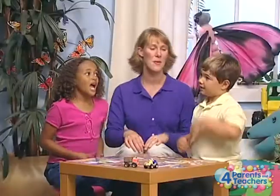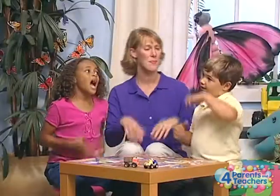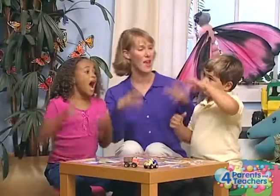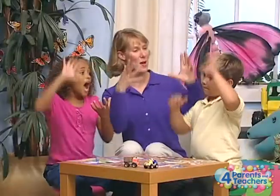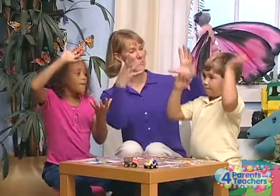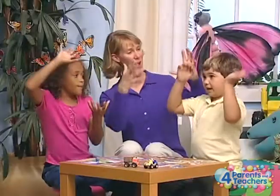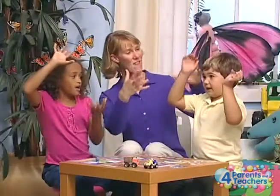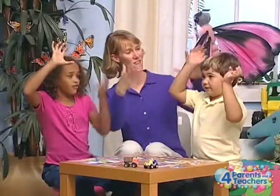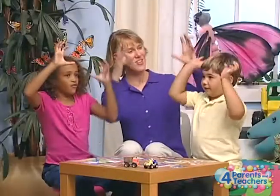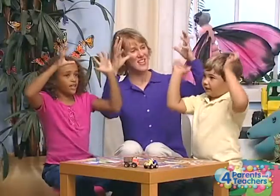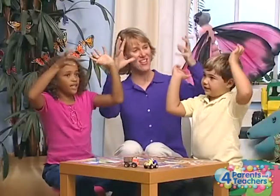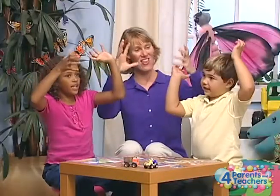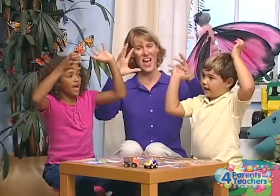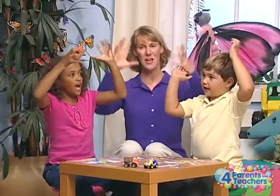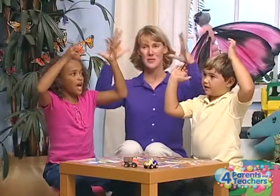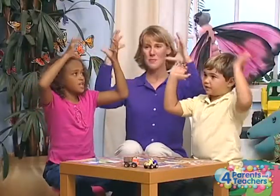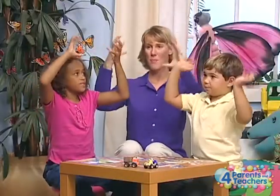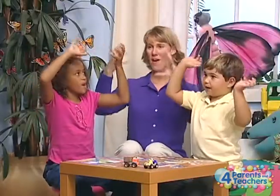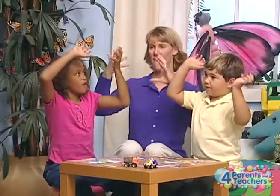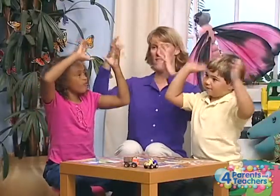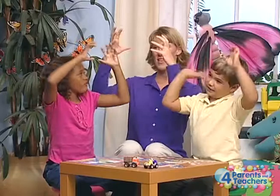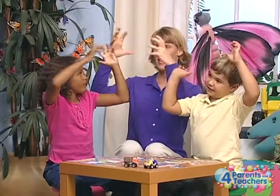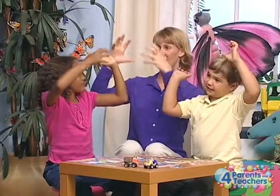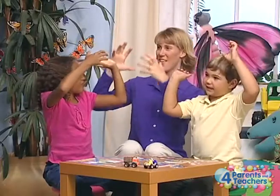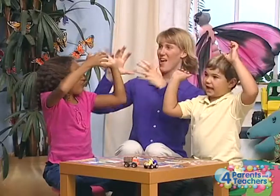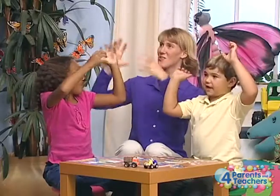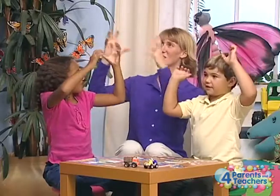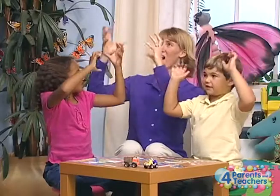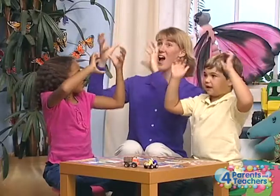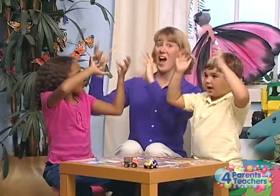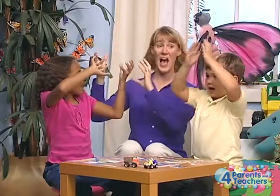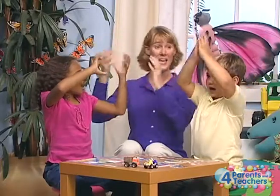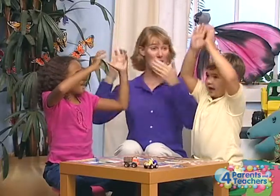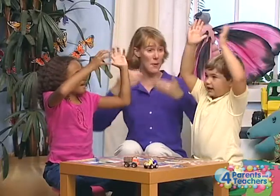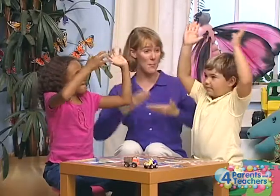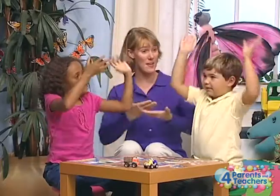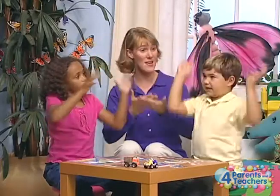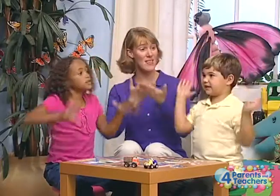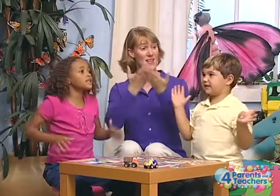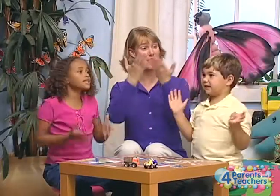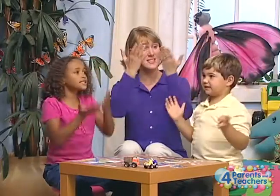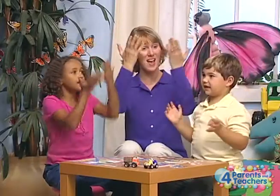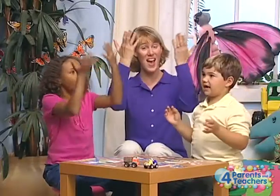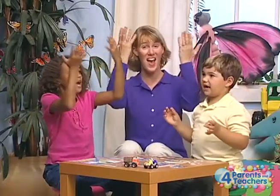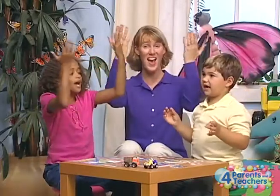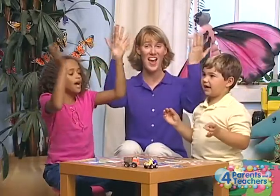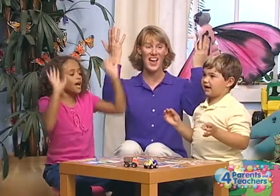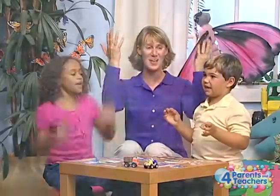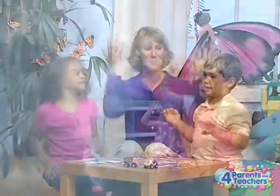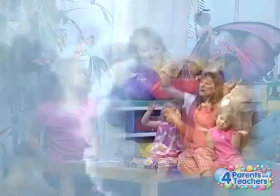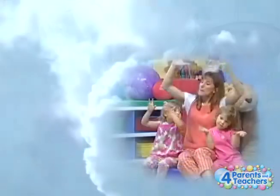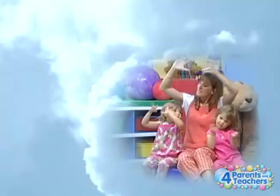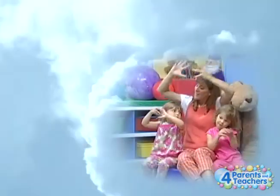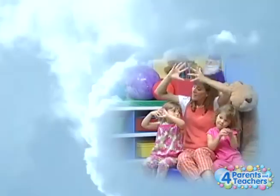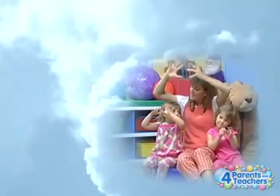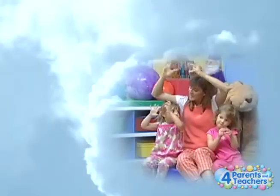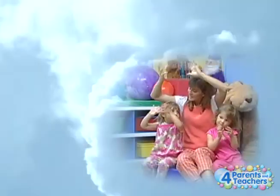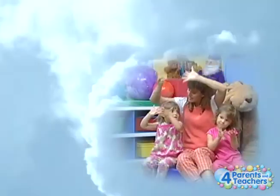puffy clouds, puffy clouds high up in the sky puffy